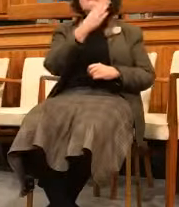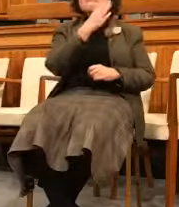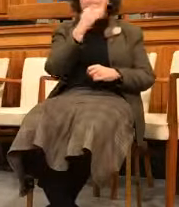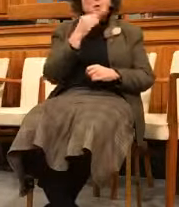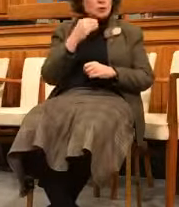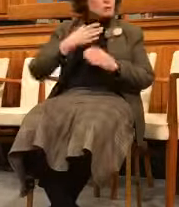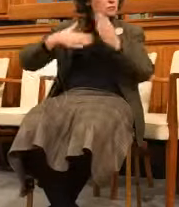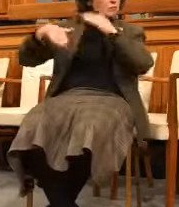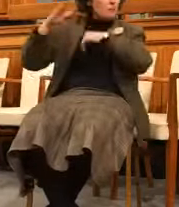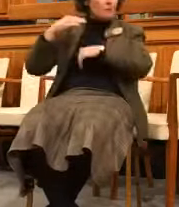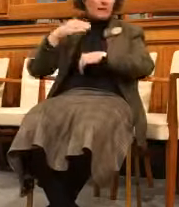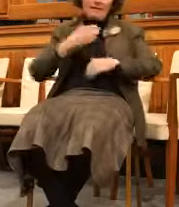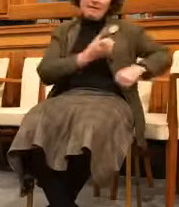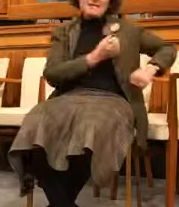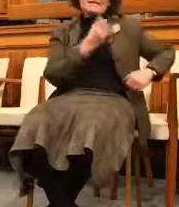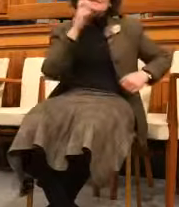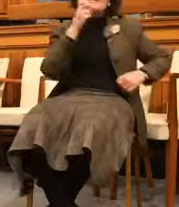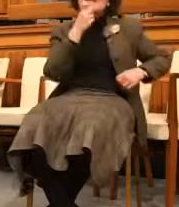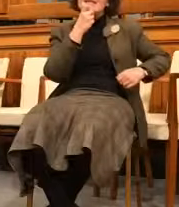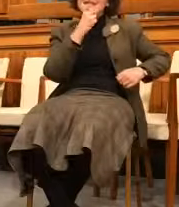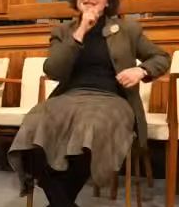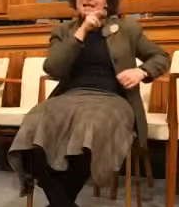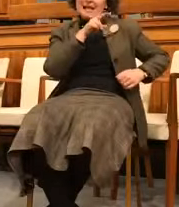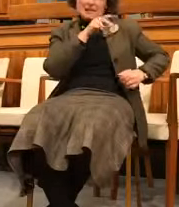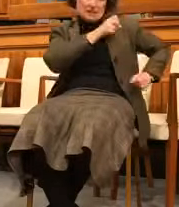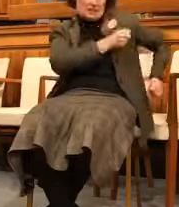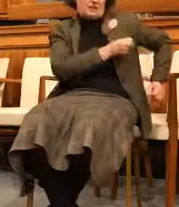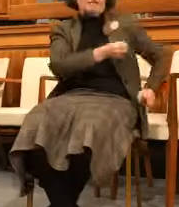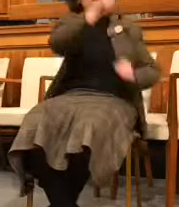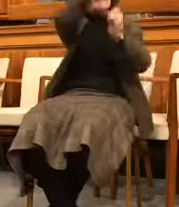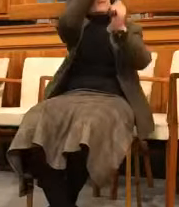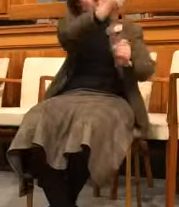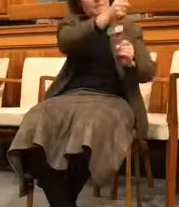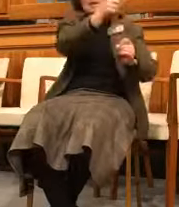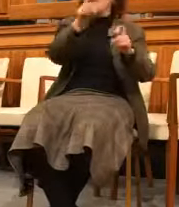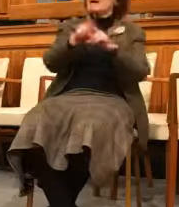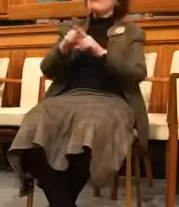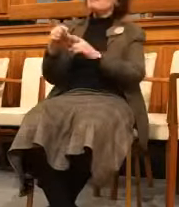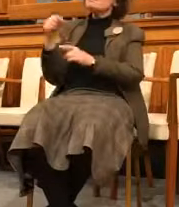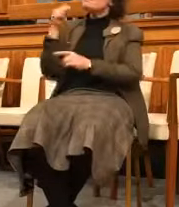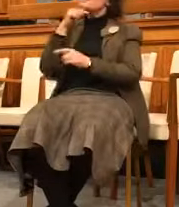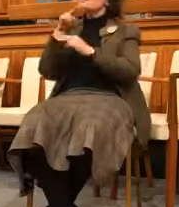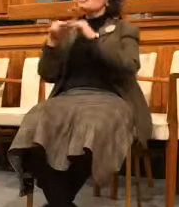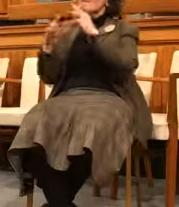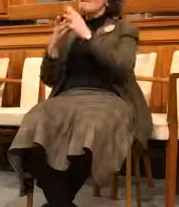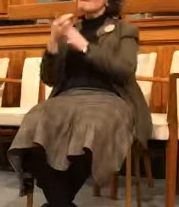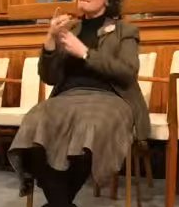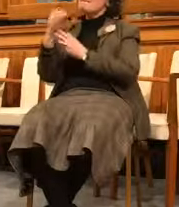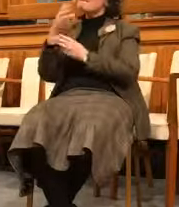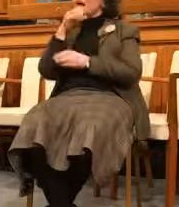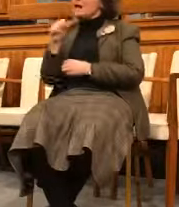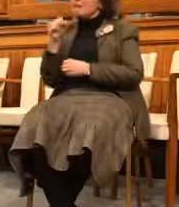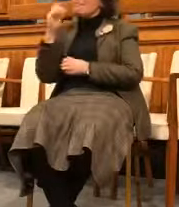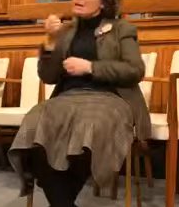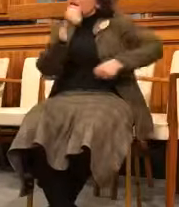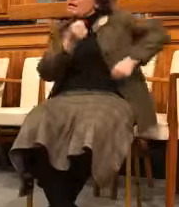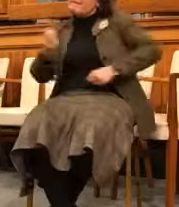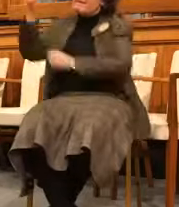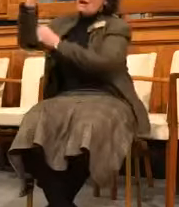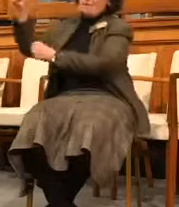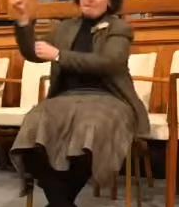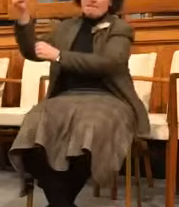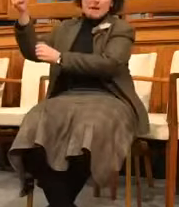wilderness, even so must the Son of Man be lifted up," he's hinting at his death on Calvary's cross,